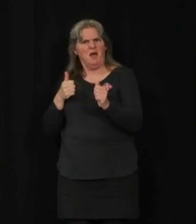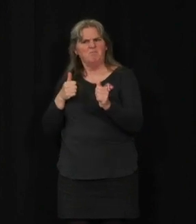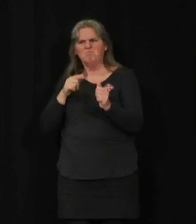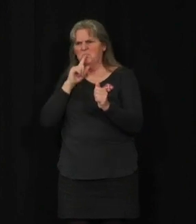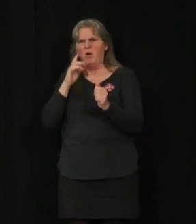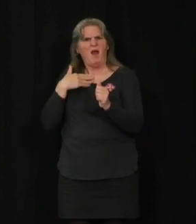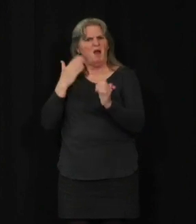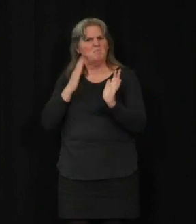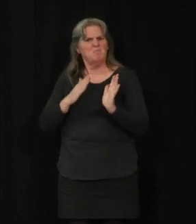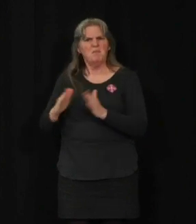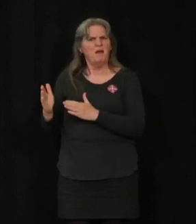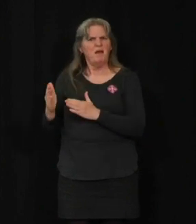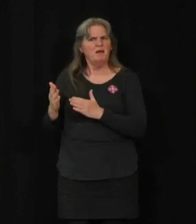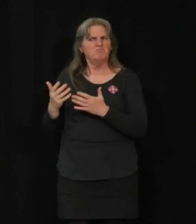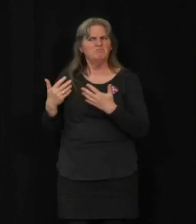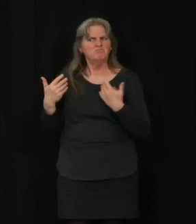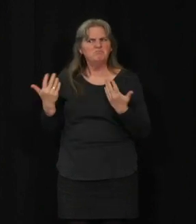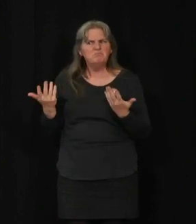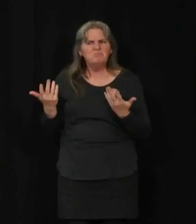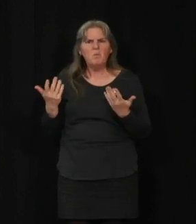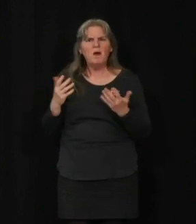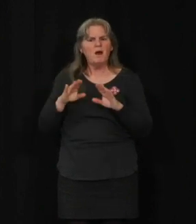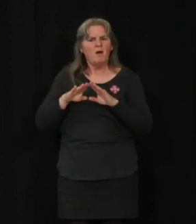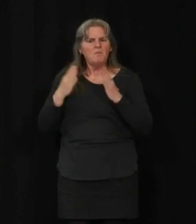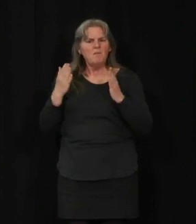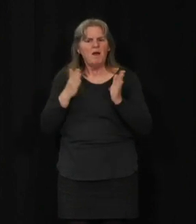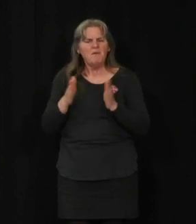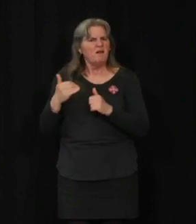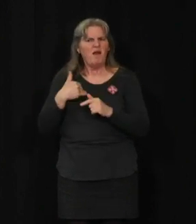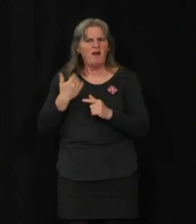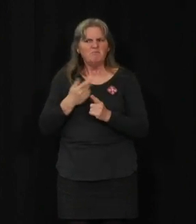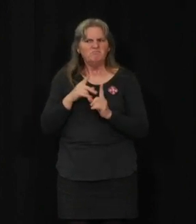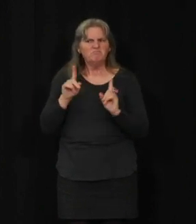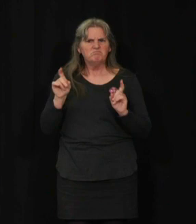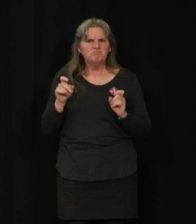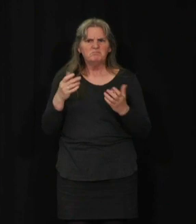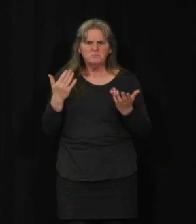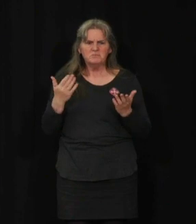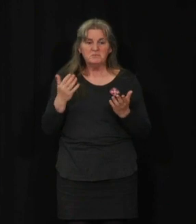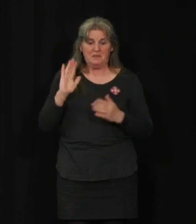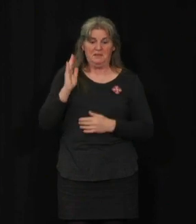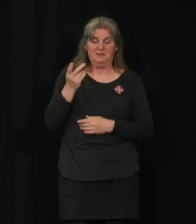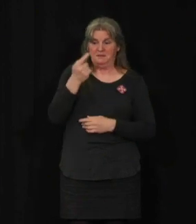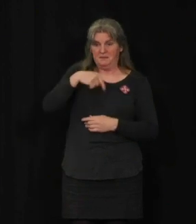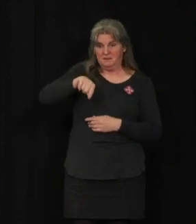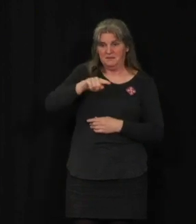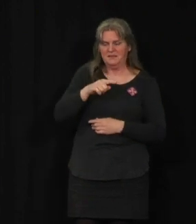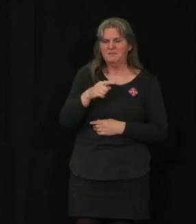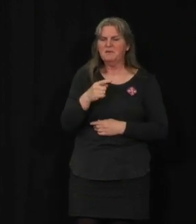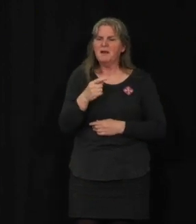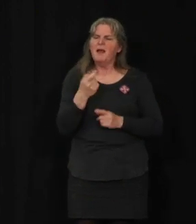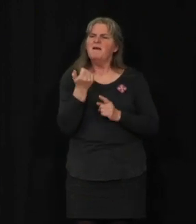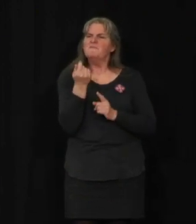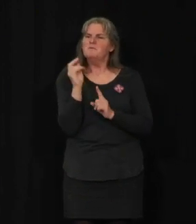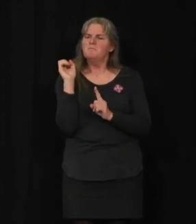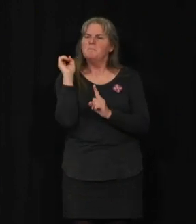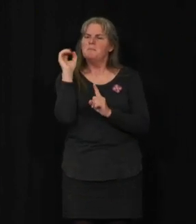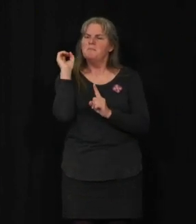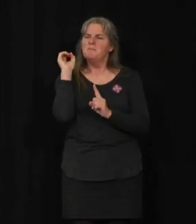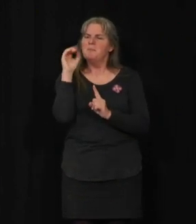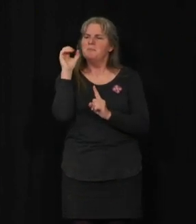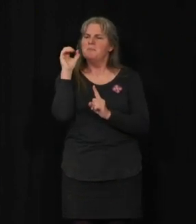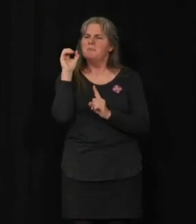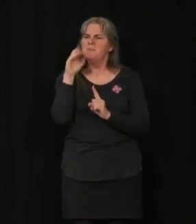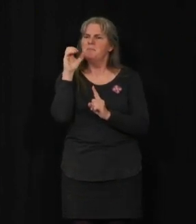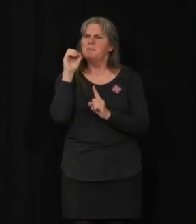as far as the reopening plan goes? And like, you guys have sort of teased a bunch of the details that are in it, so like, why